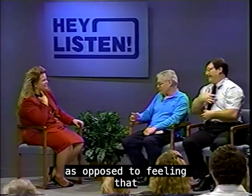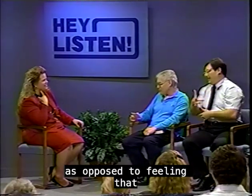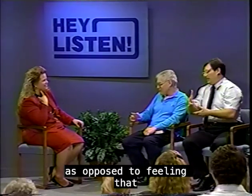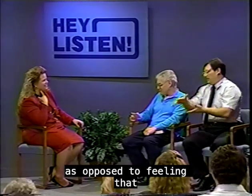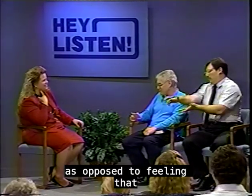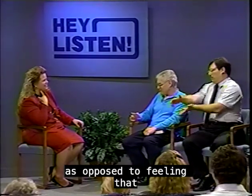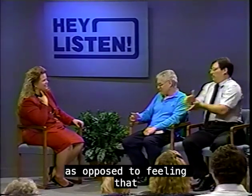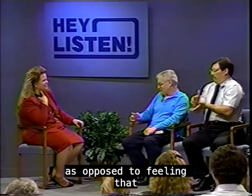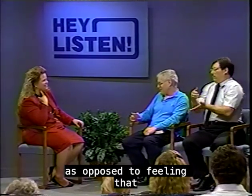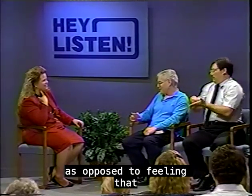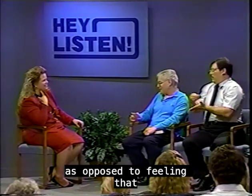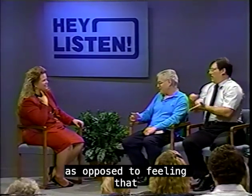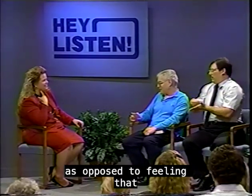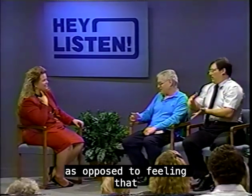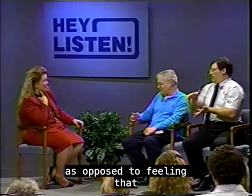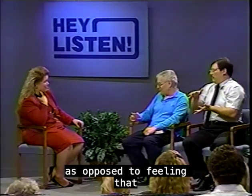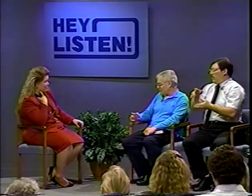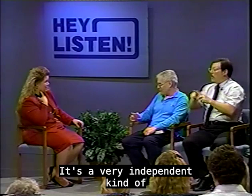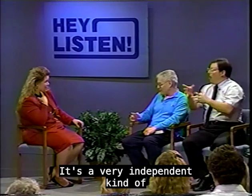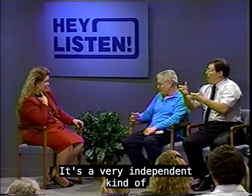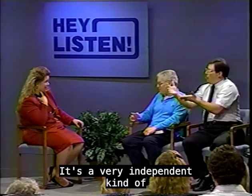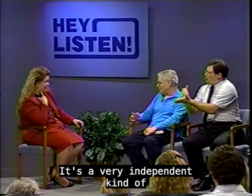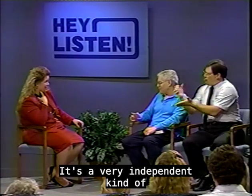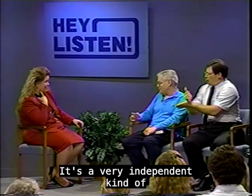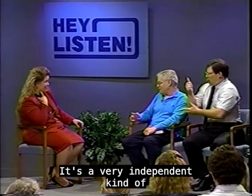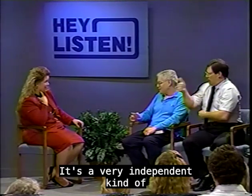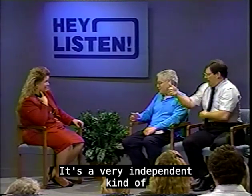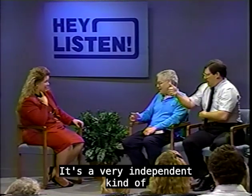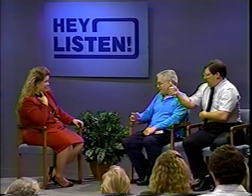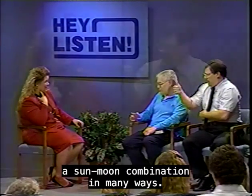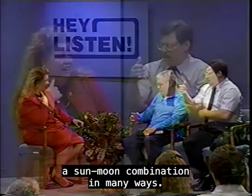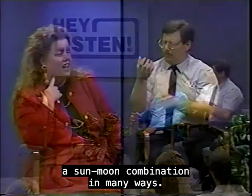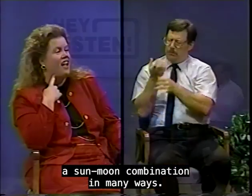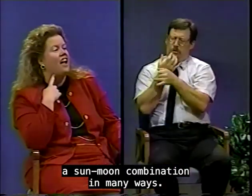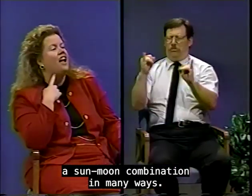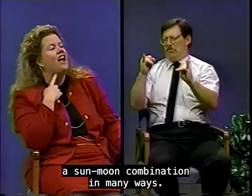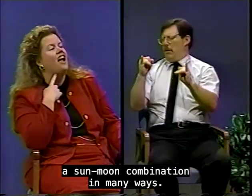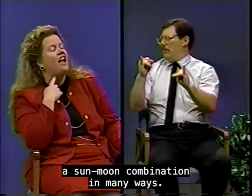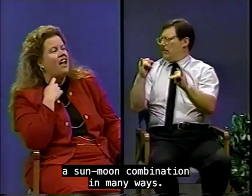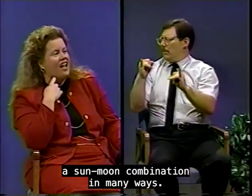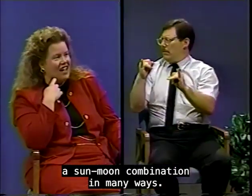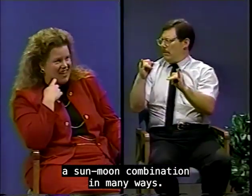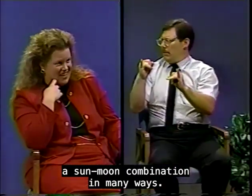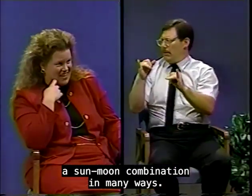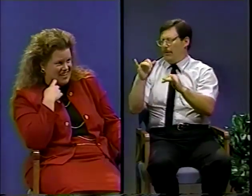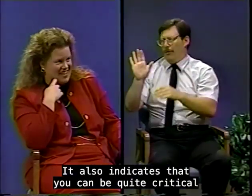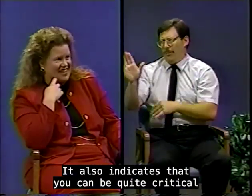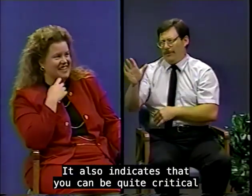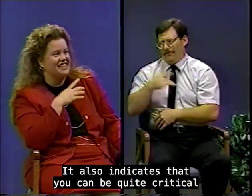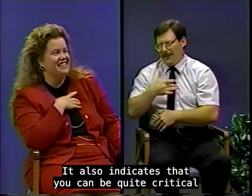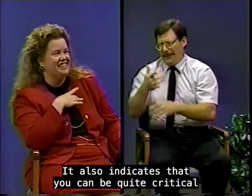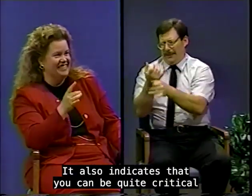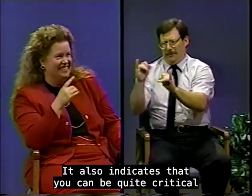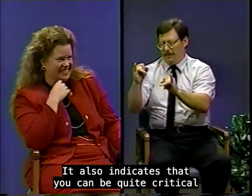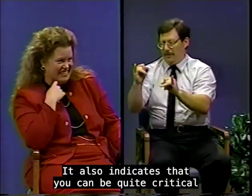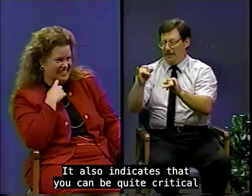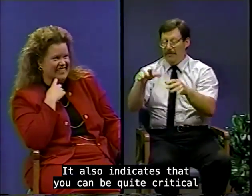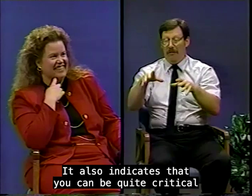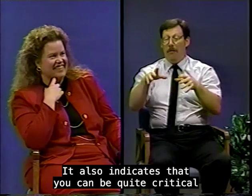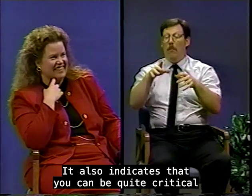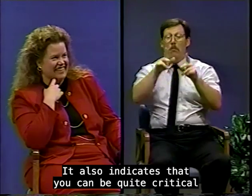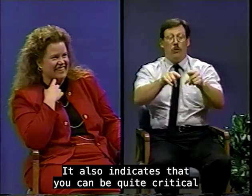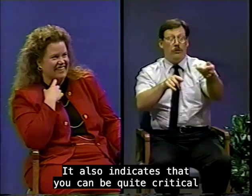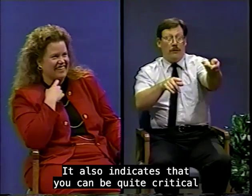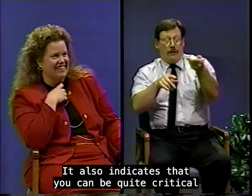own as opposed to feeling that anyone gave anything to you. It's a very independent kind of a sun-moon combination in many ways. It